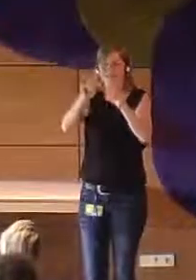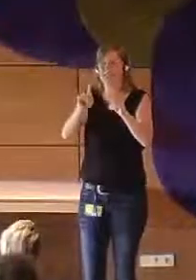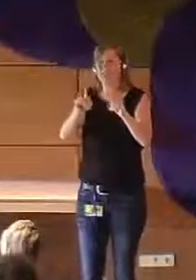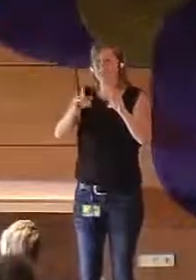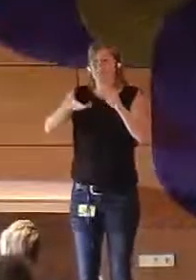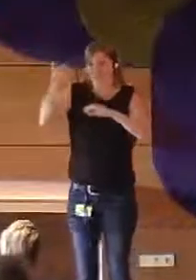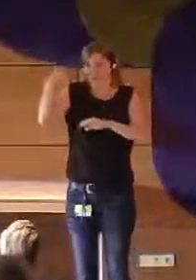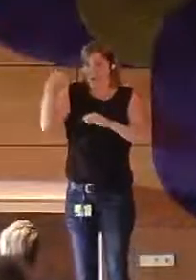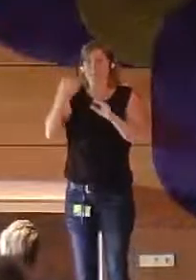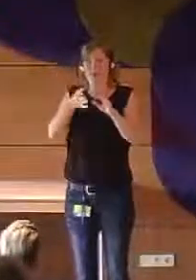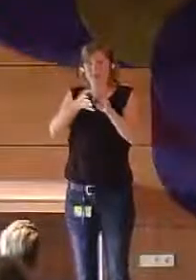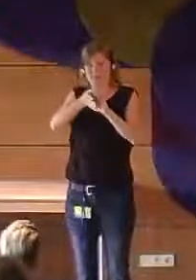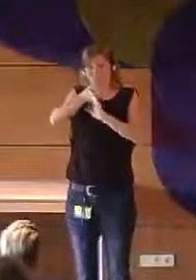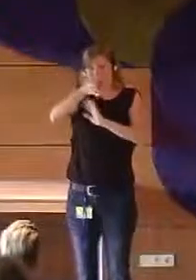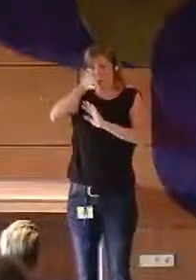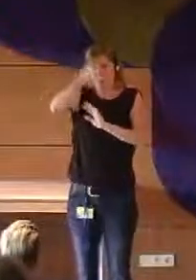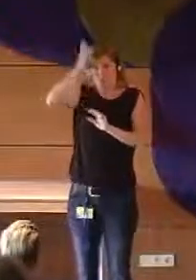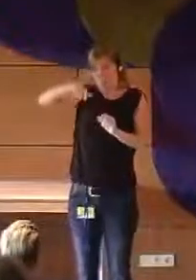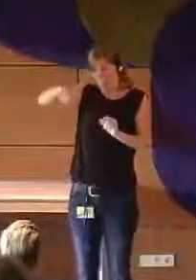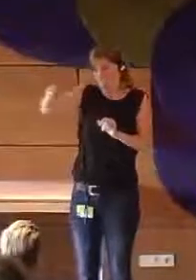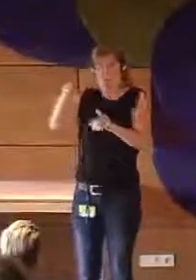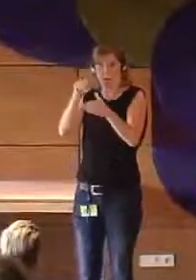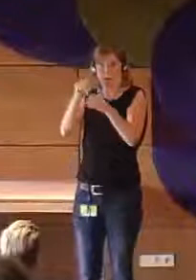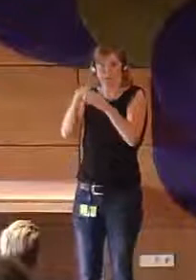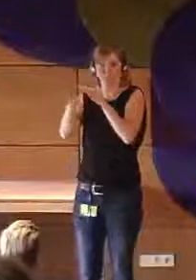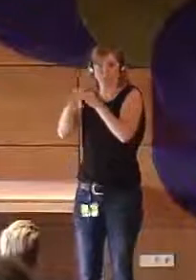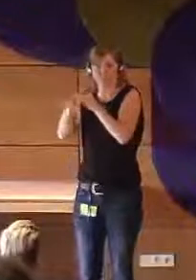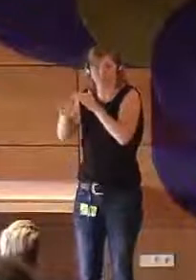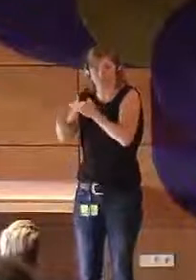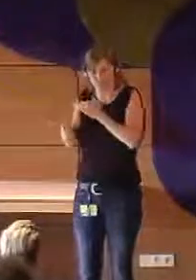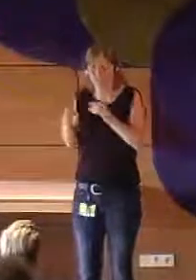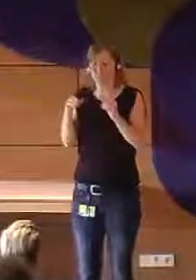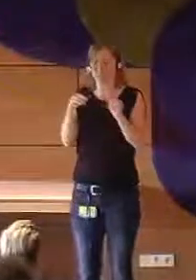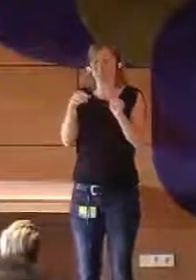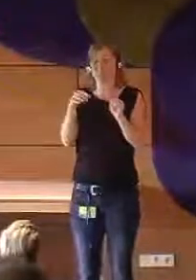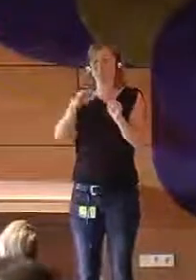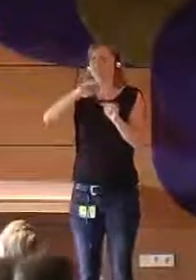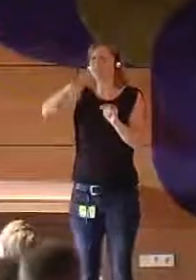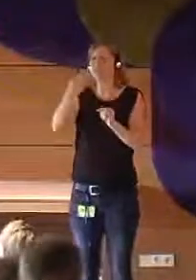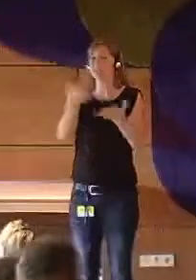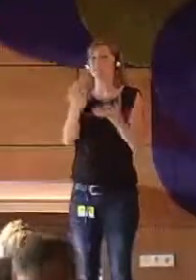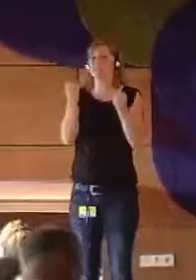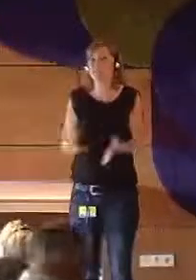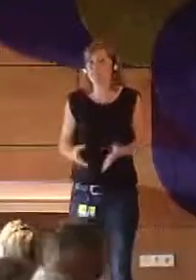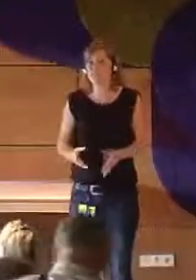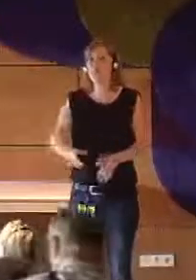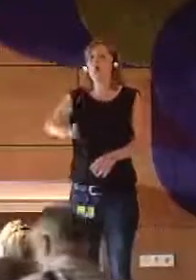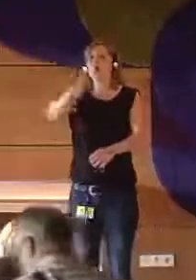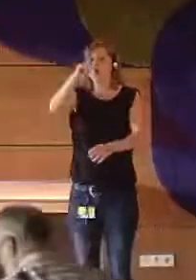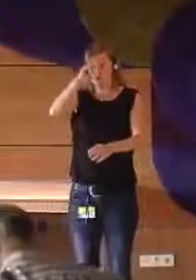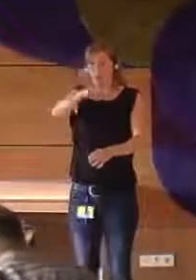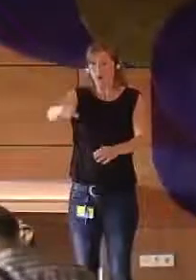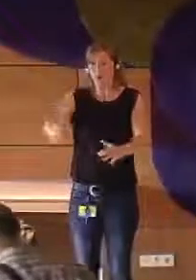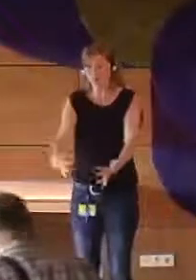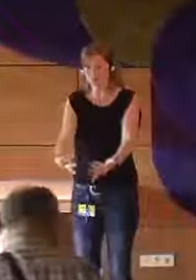the UK, we had the Germans come across, the Angles and the Saxons.